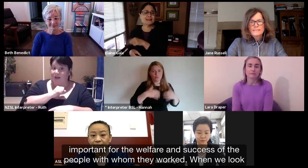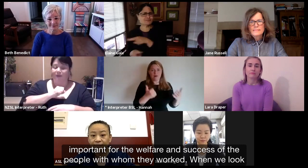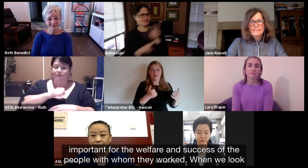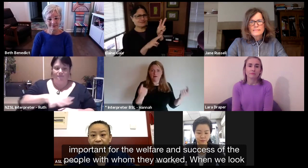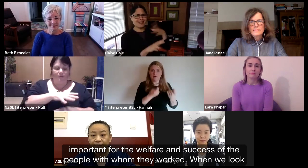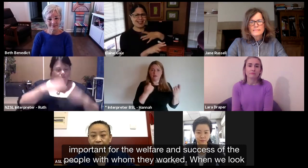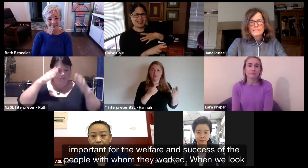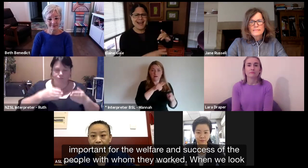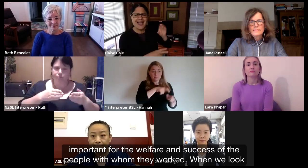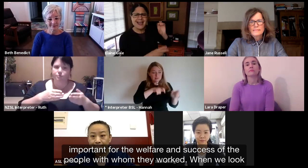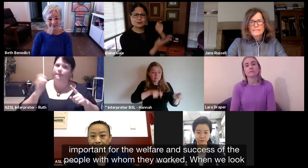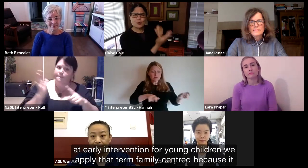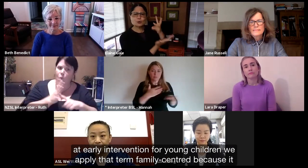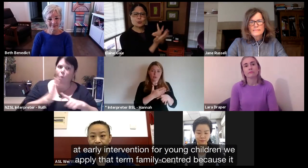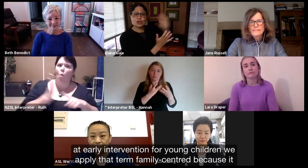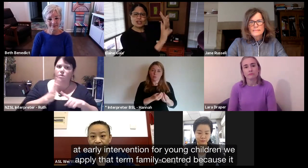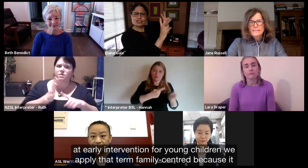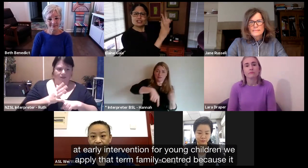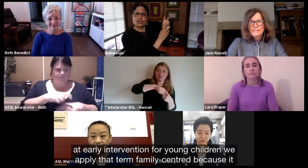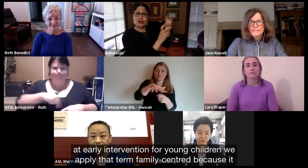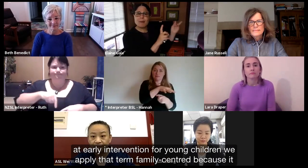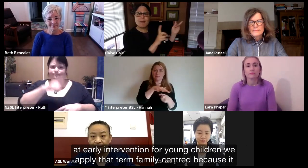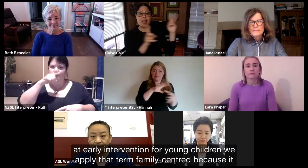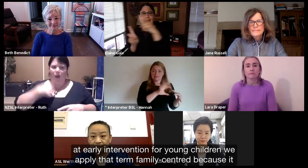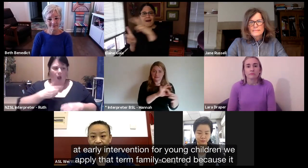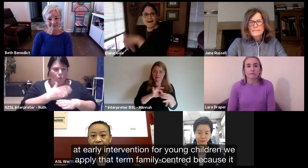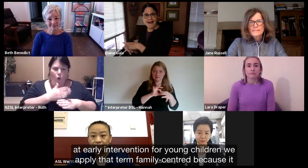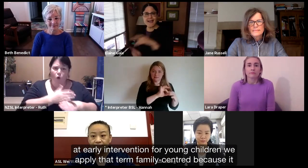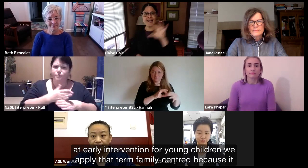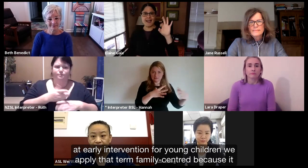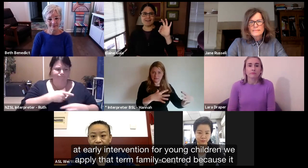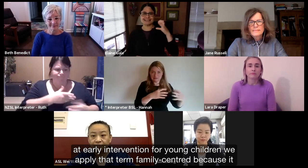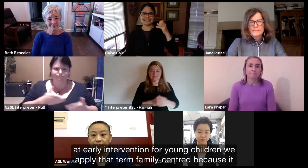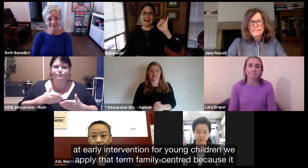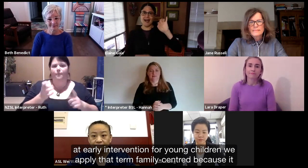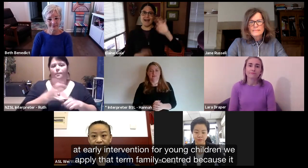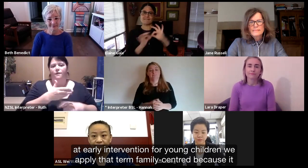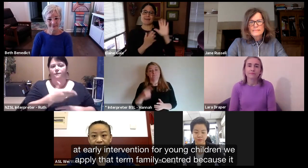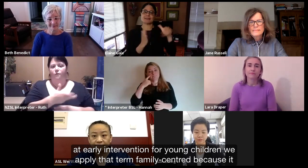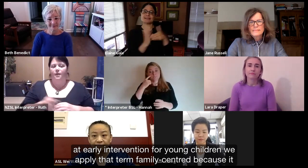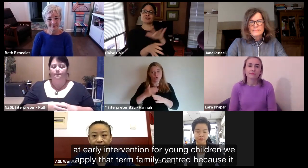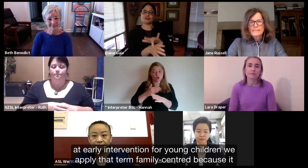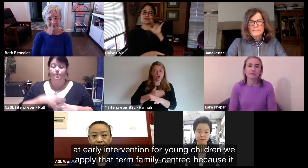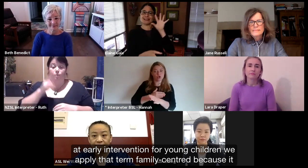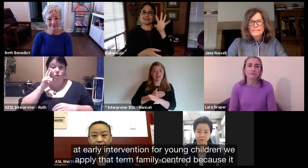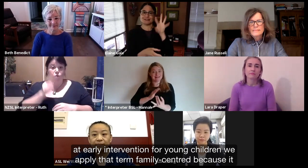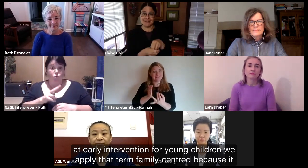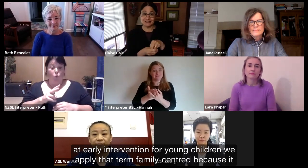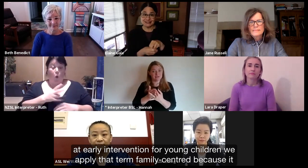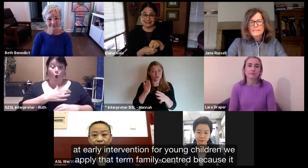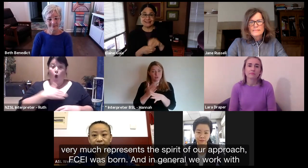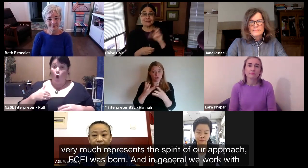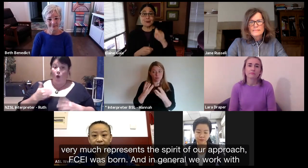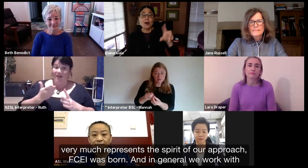with whom they worked. When we look at early intervention for young children, we applied that term family-centered